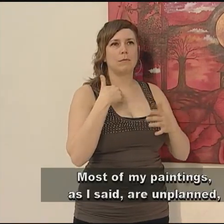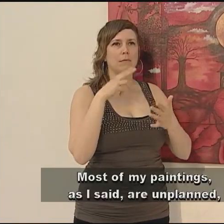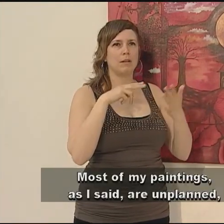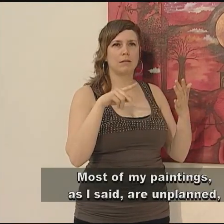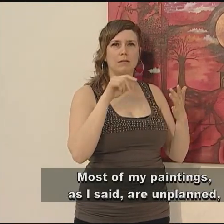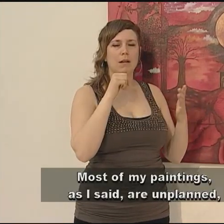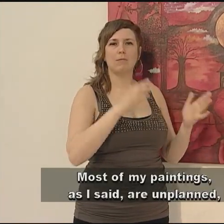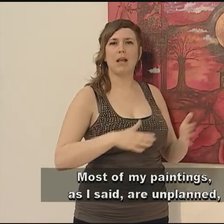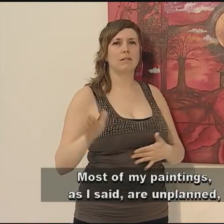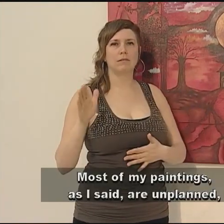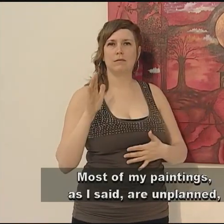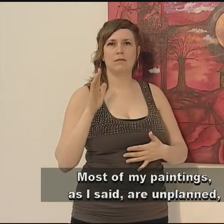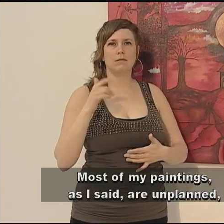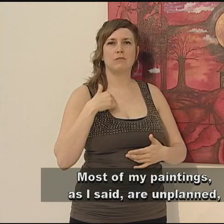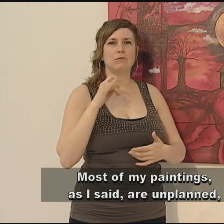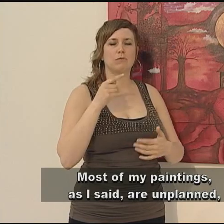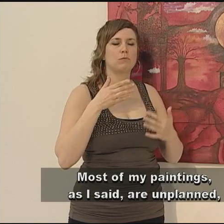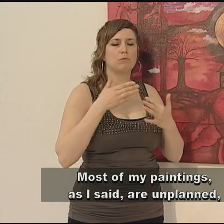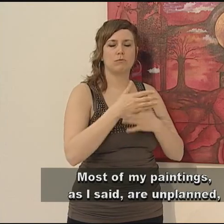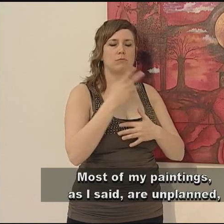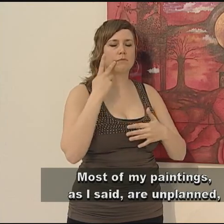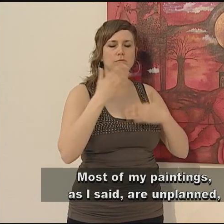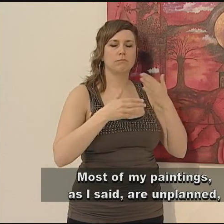Most of my paintings, as I said, are unplanned.